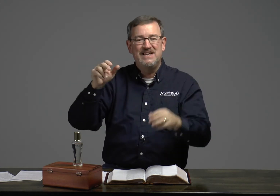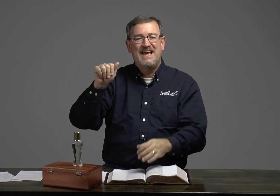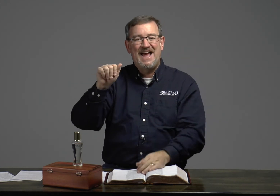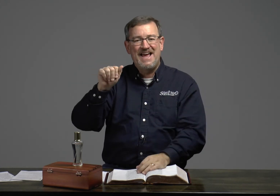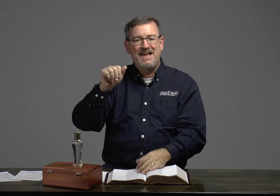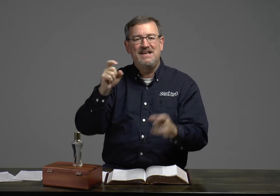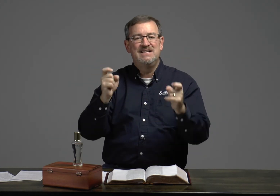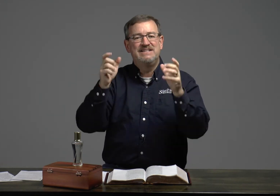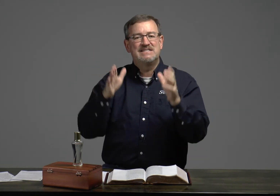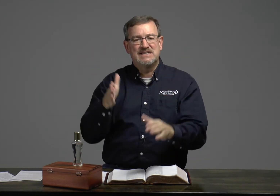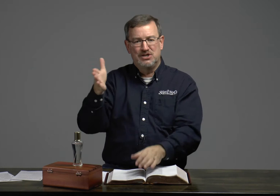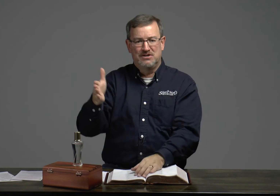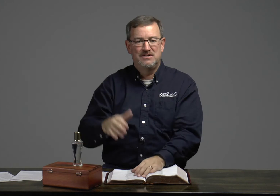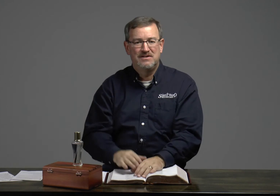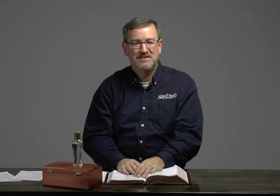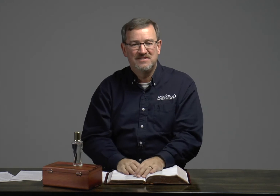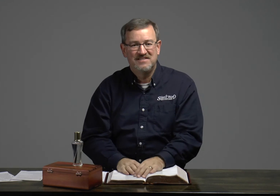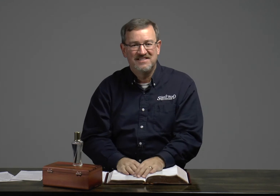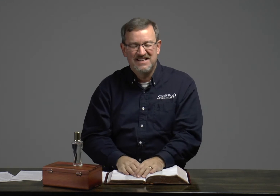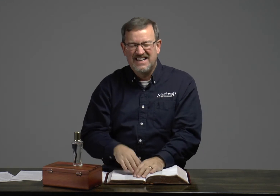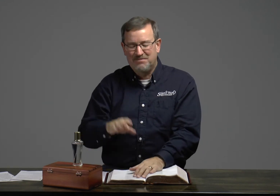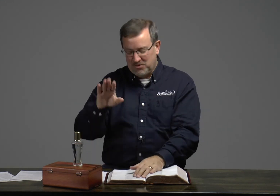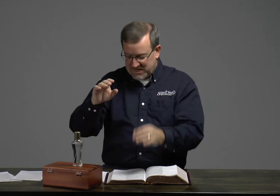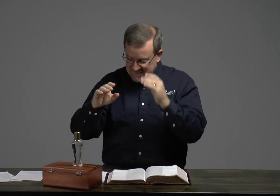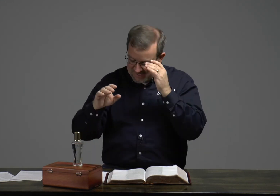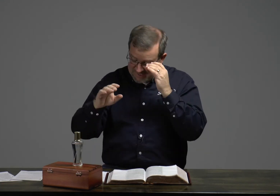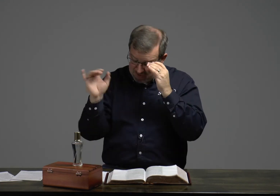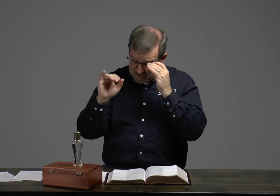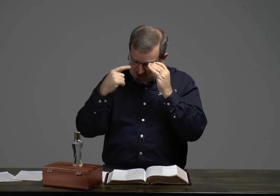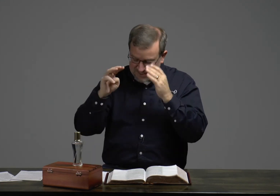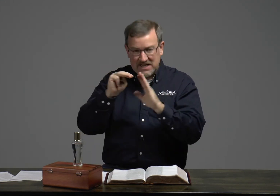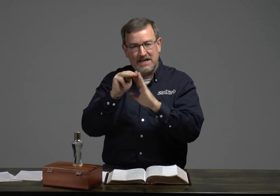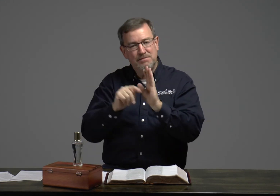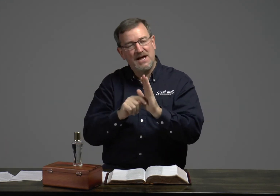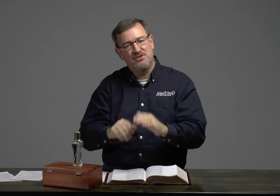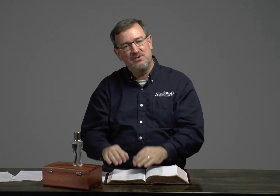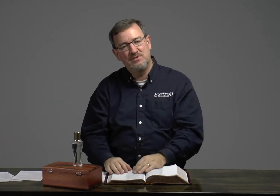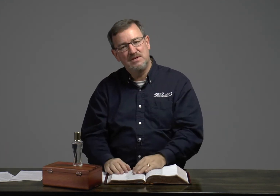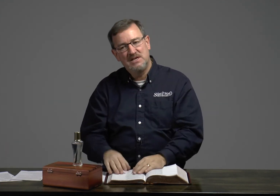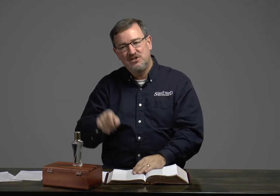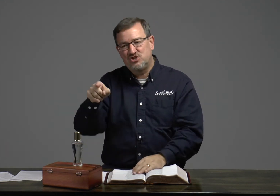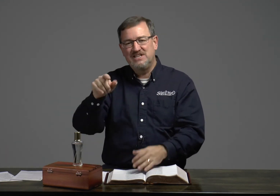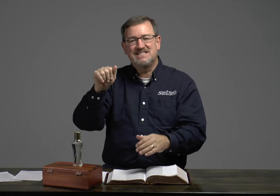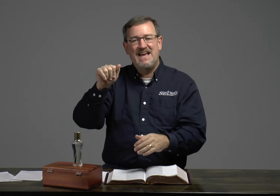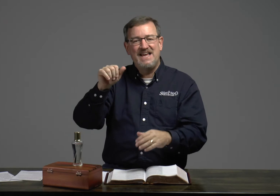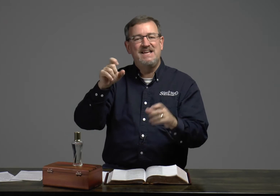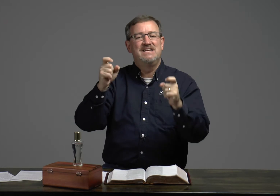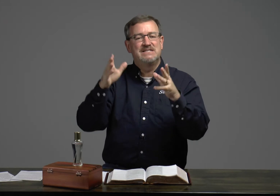a sinner. By the way, it also says that in Matthew. She is a